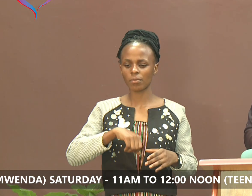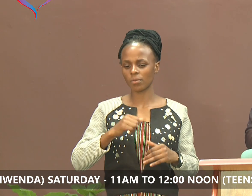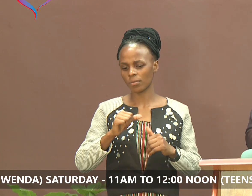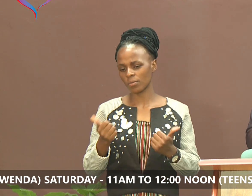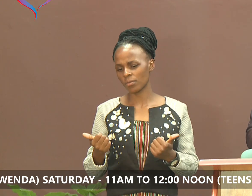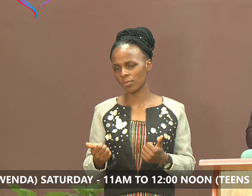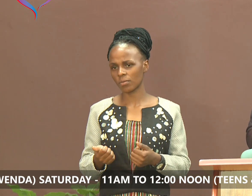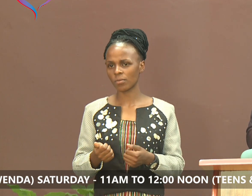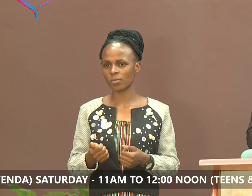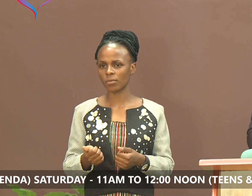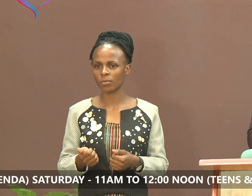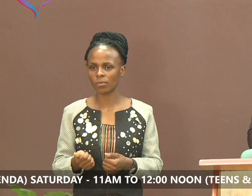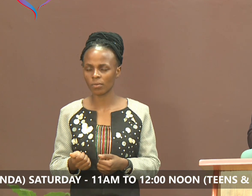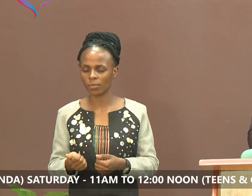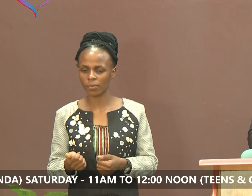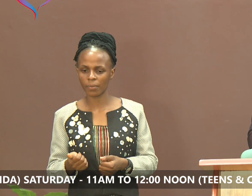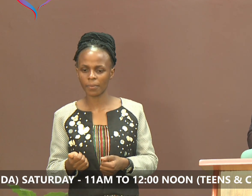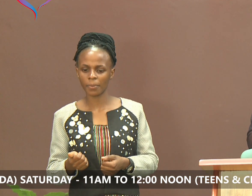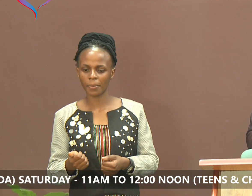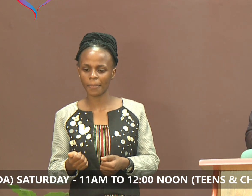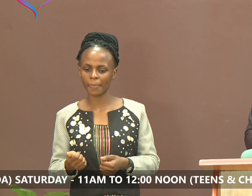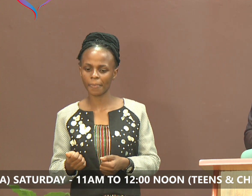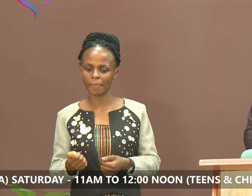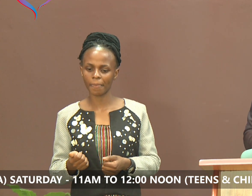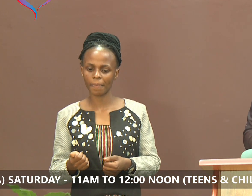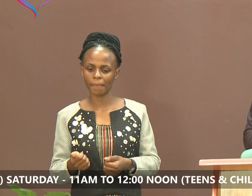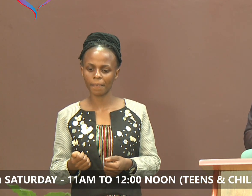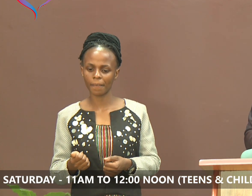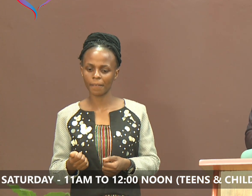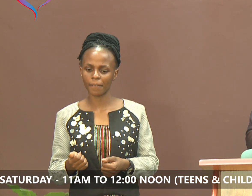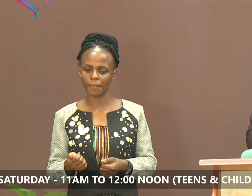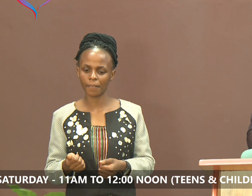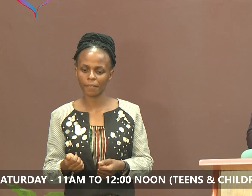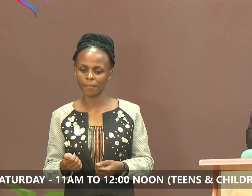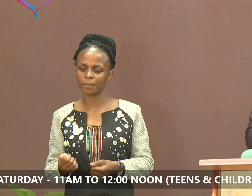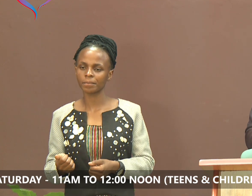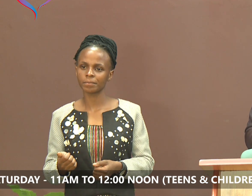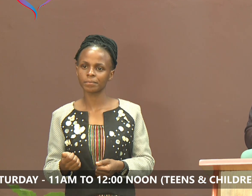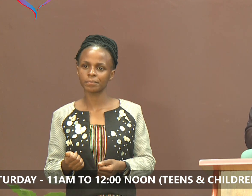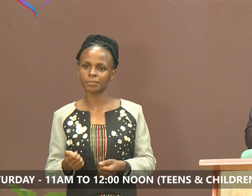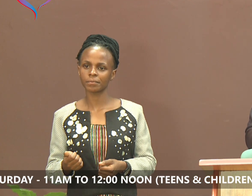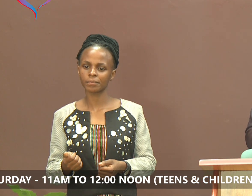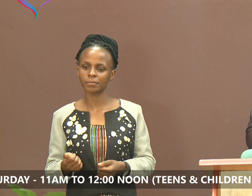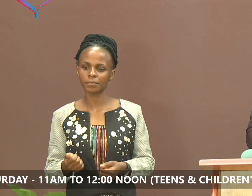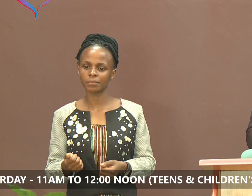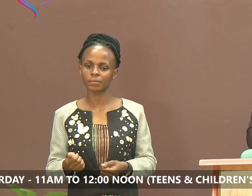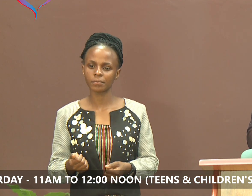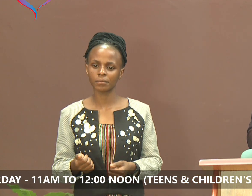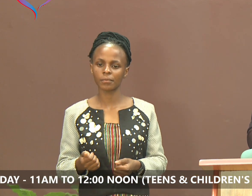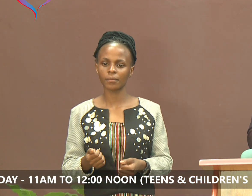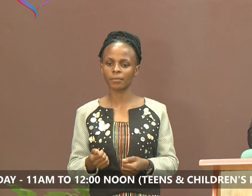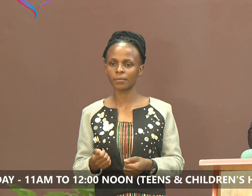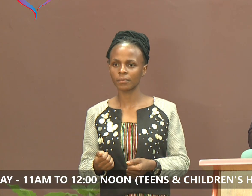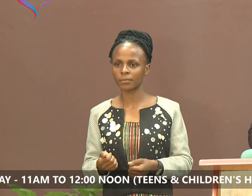buzibu ngayo naye abantu abajikozesa n'engereje bajikozesamu yeriko buzibu kati tulina kutereza nyumba zaffe. I want to use the parable of the